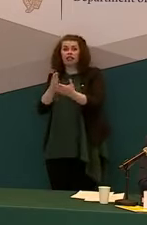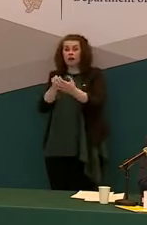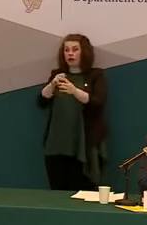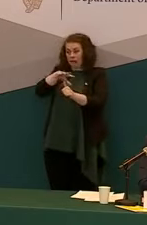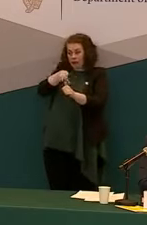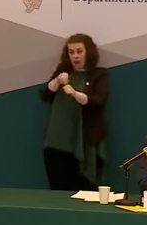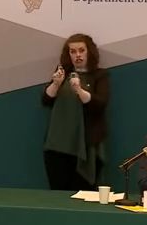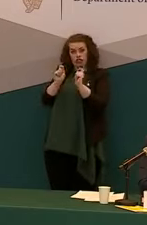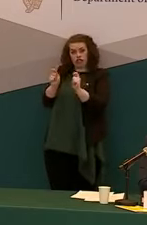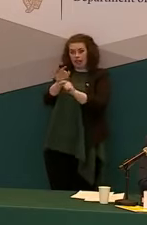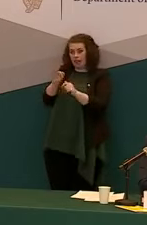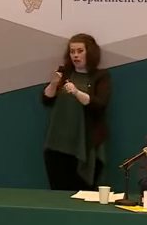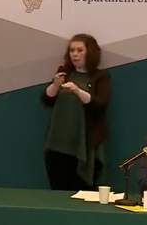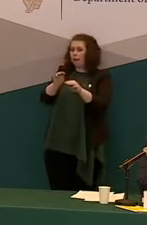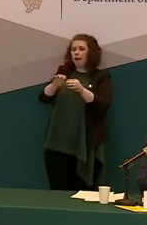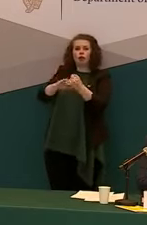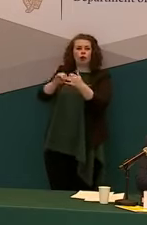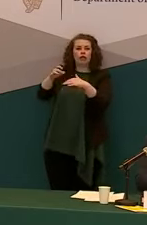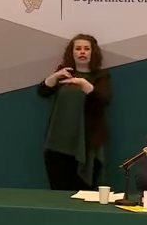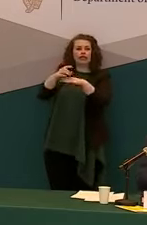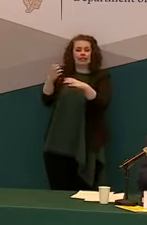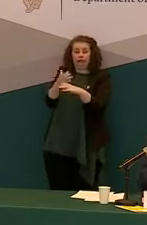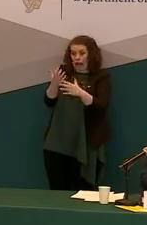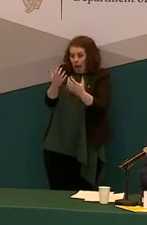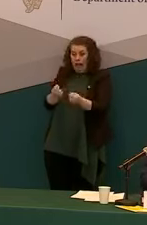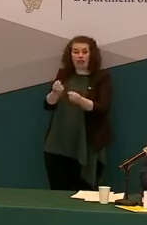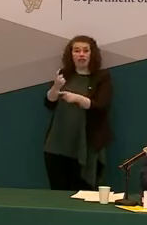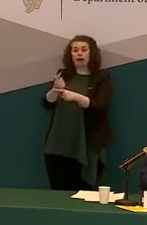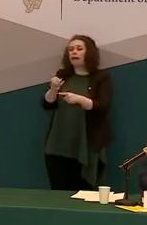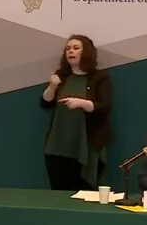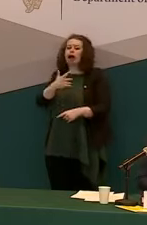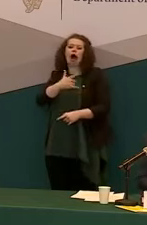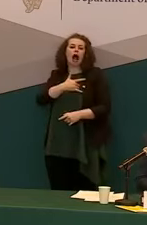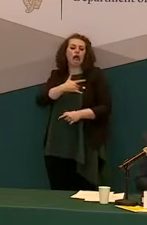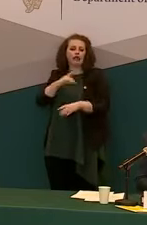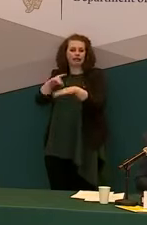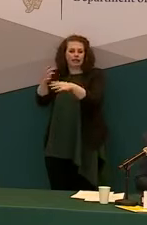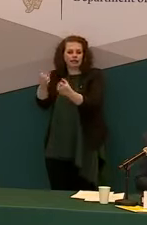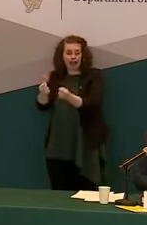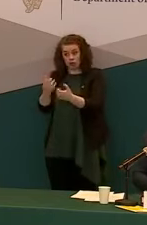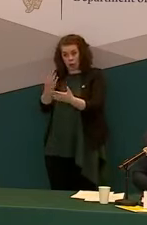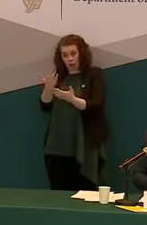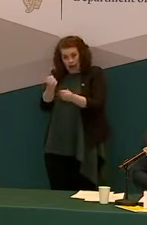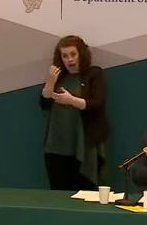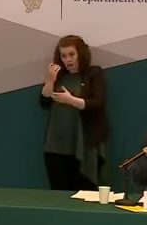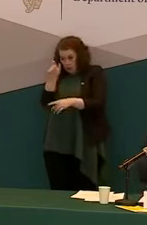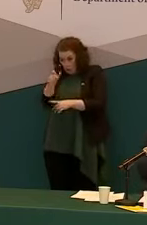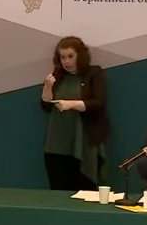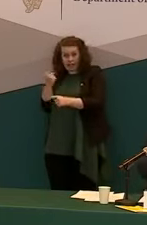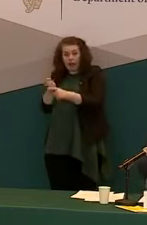care or chronic disease care, in diabetes or heart disease or chronic lung disease.